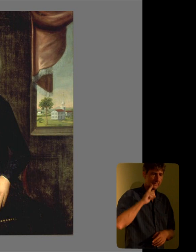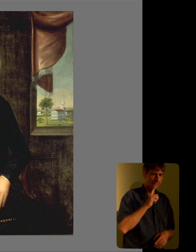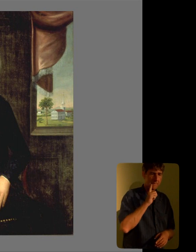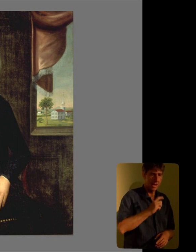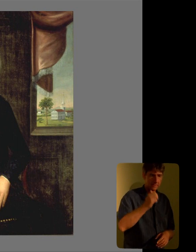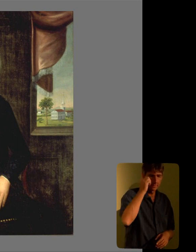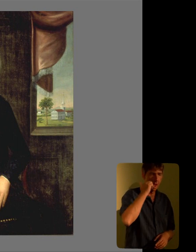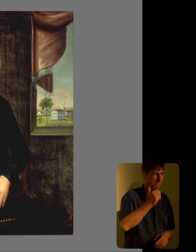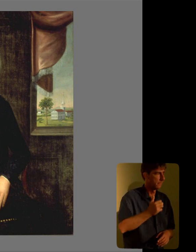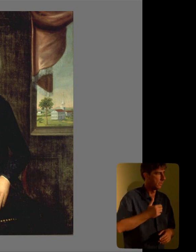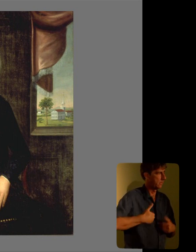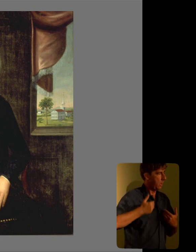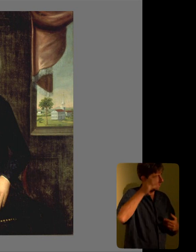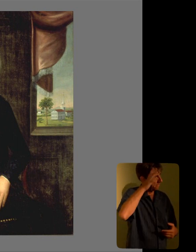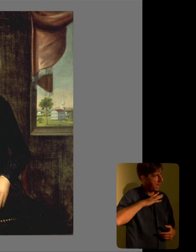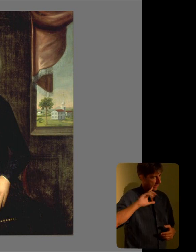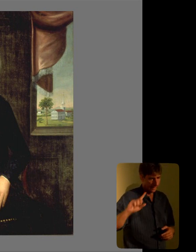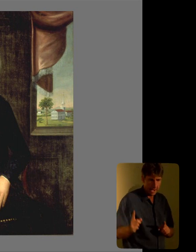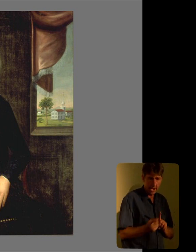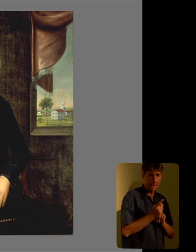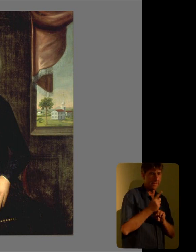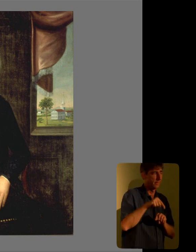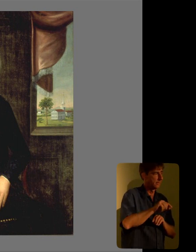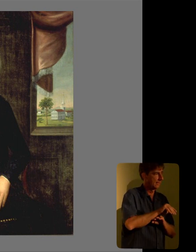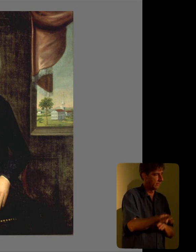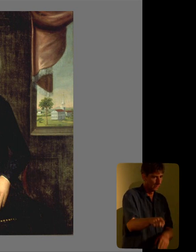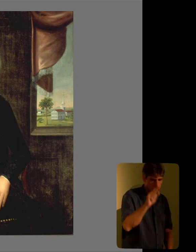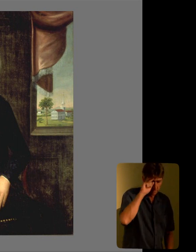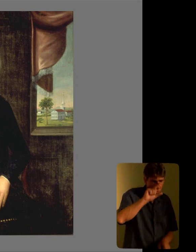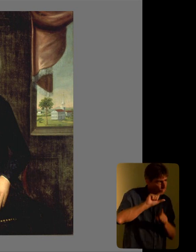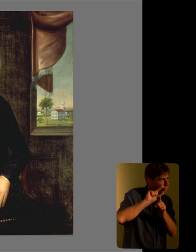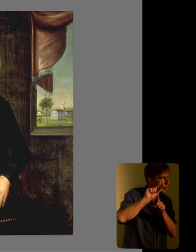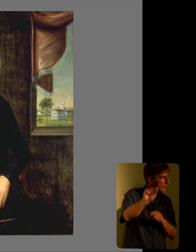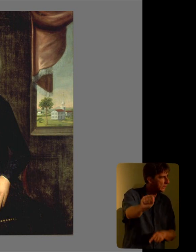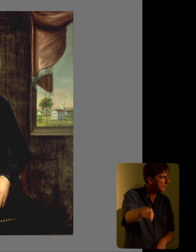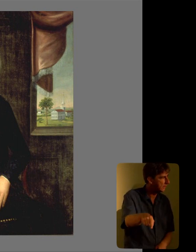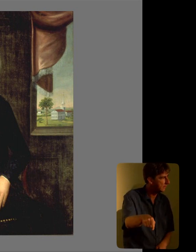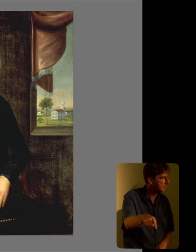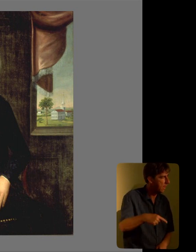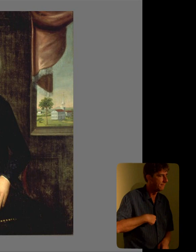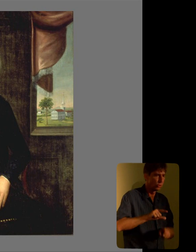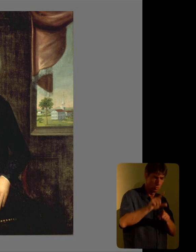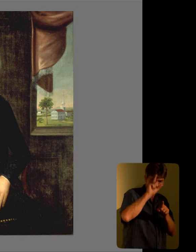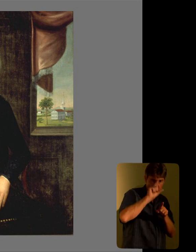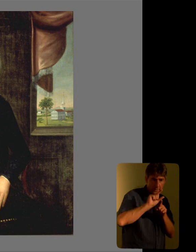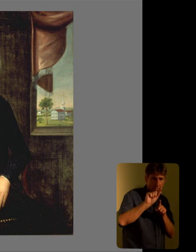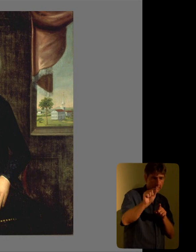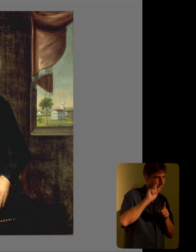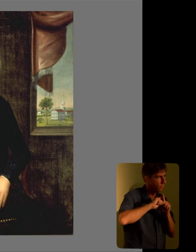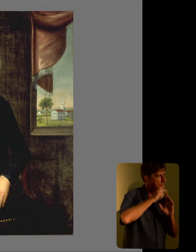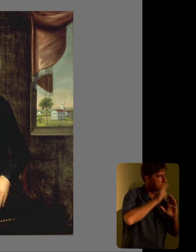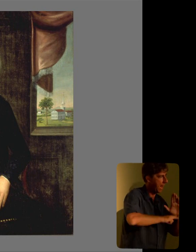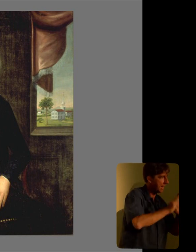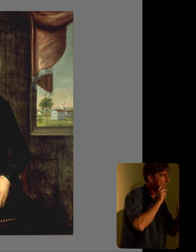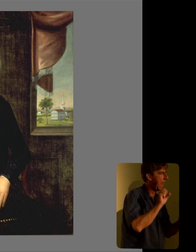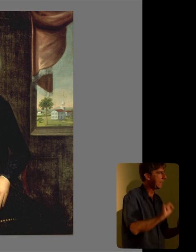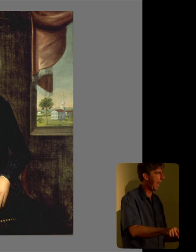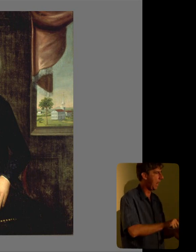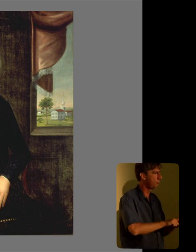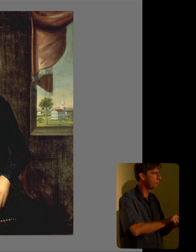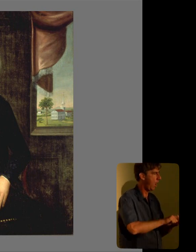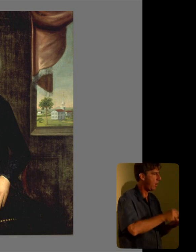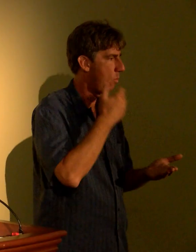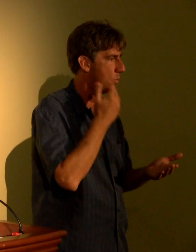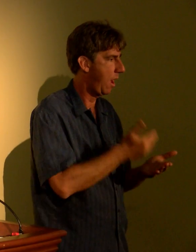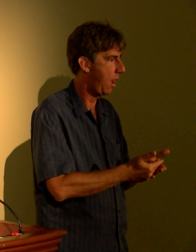young man, came in this evening. He is ingenious, has a genius for painting, and can write well, and converse